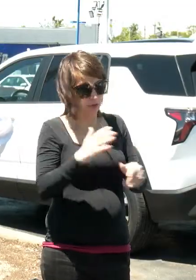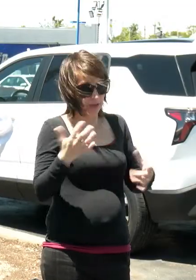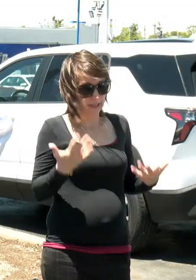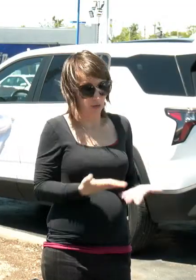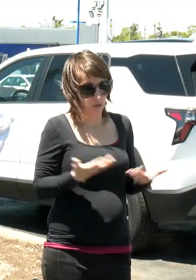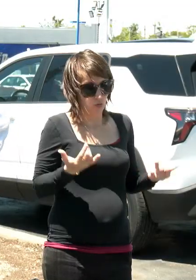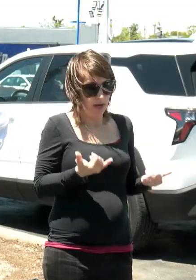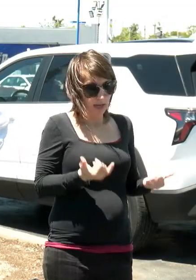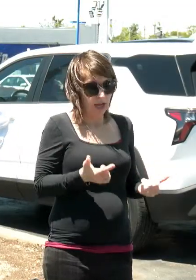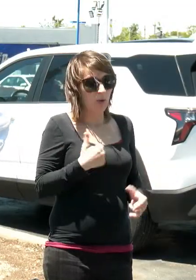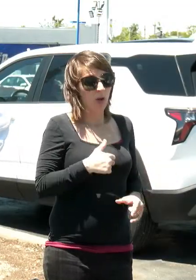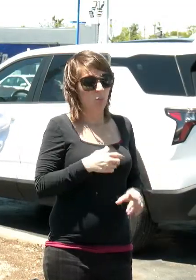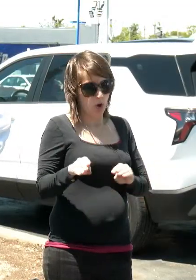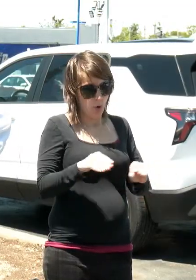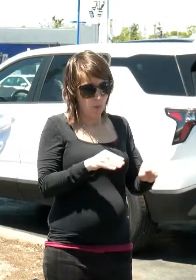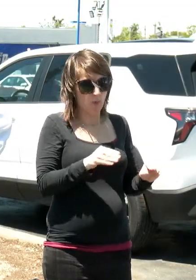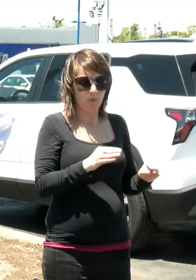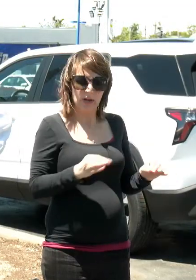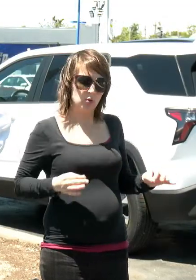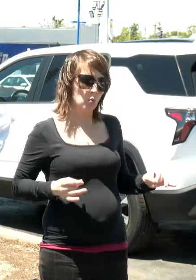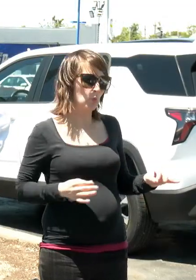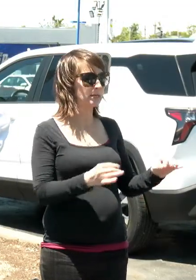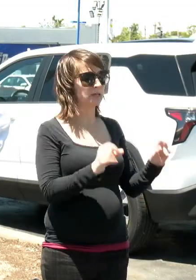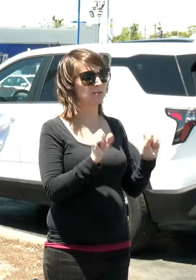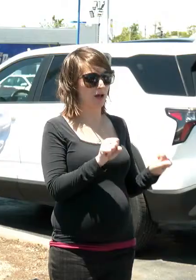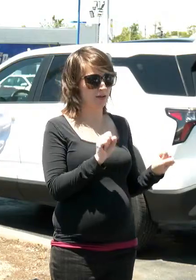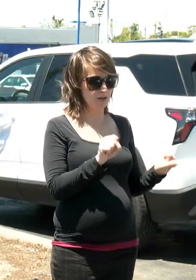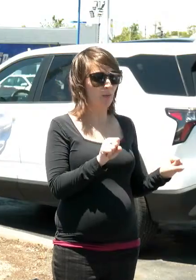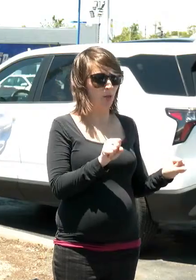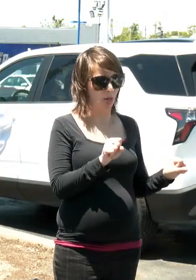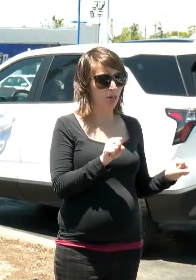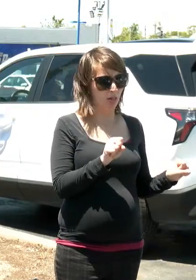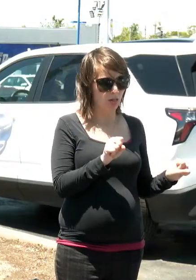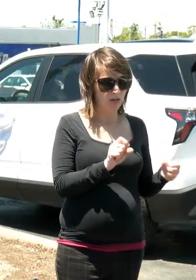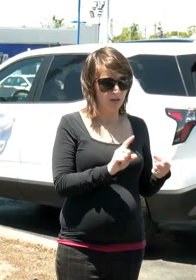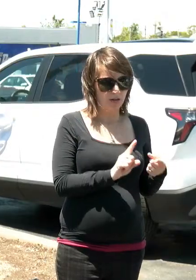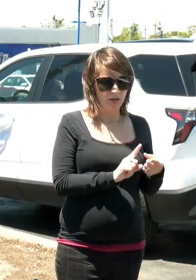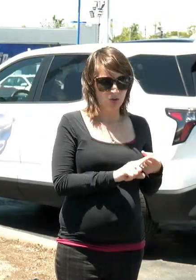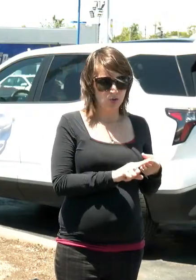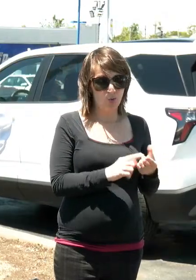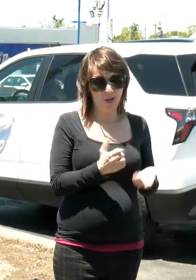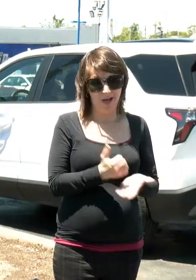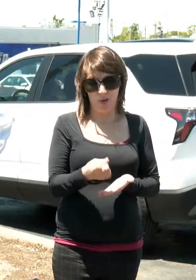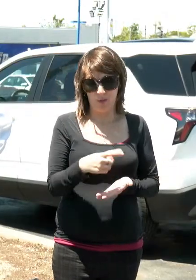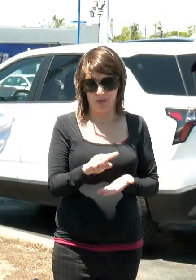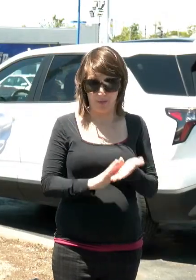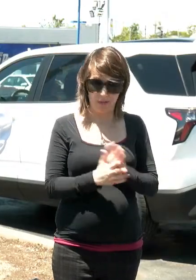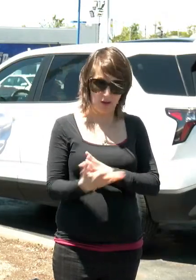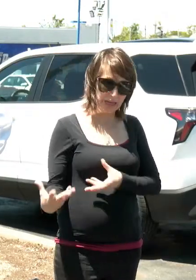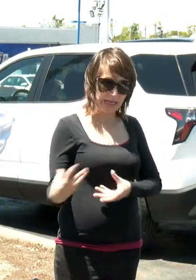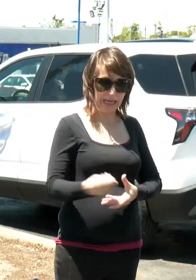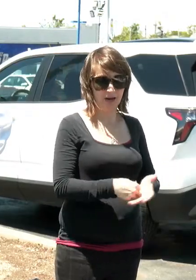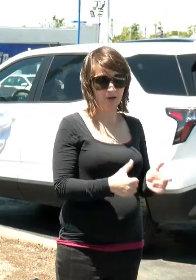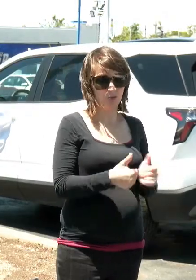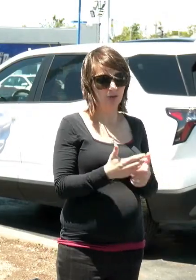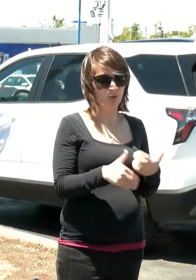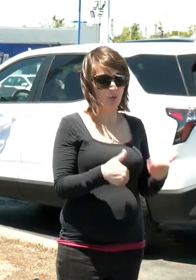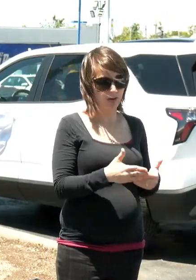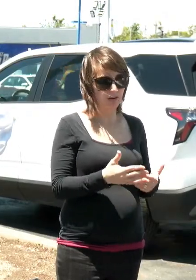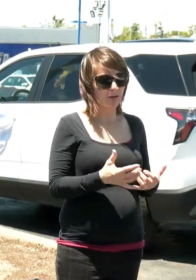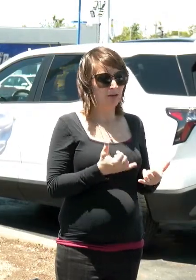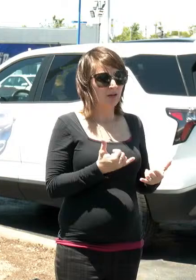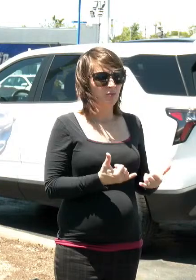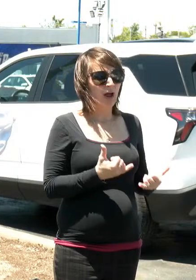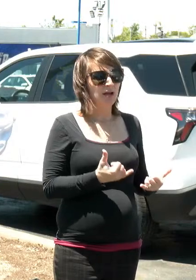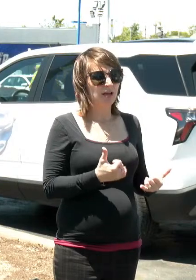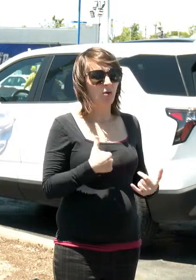us, and we are moving as quickly as possible to get them engaged in the process. And right now, I am confident